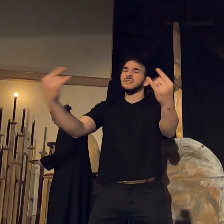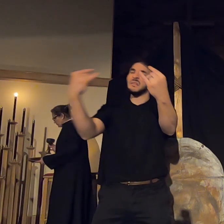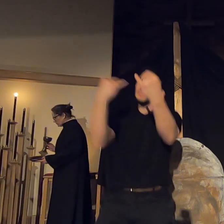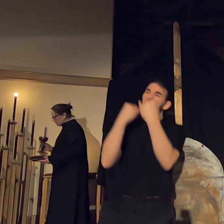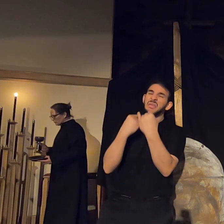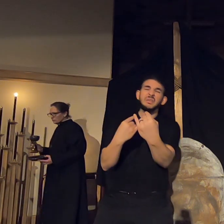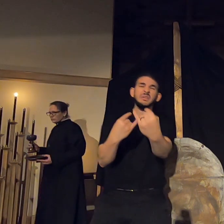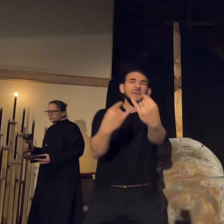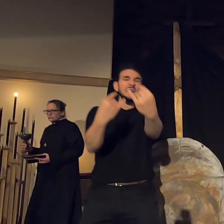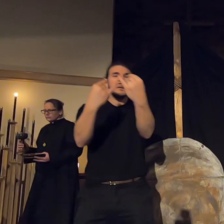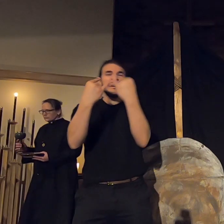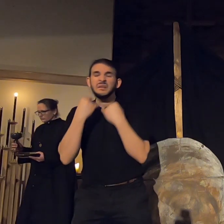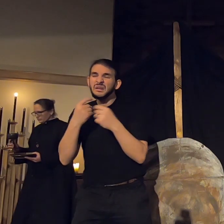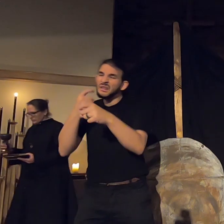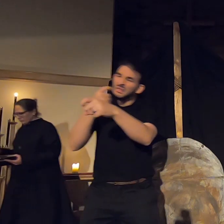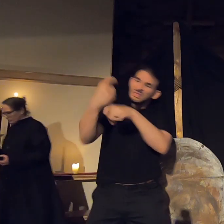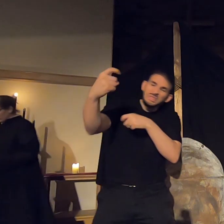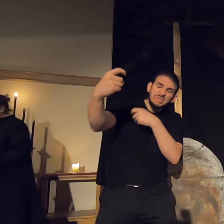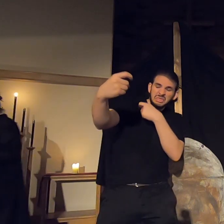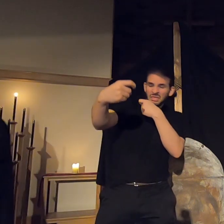Everyone who sees me makes fun and sneers.